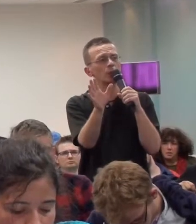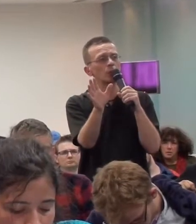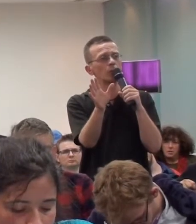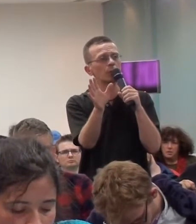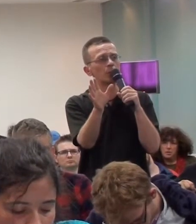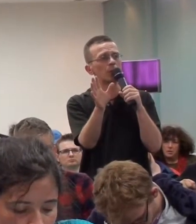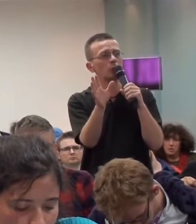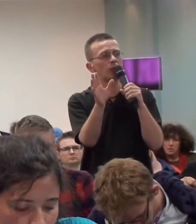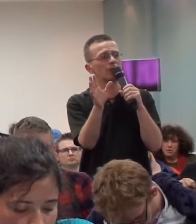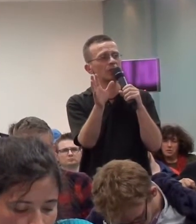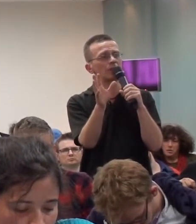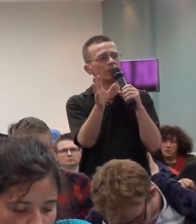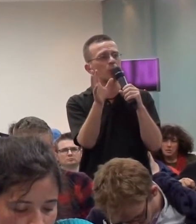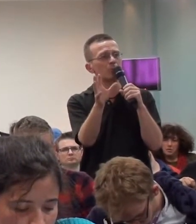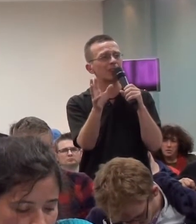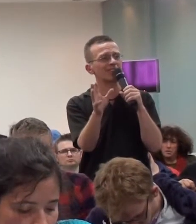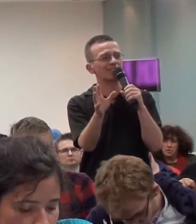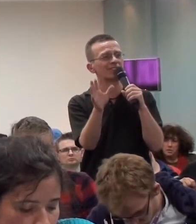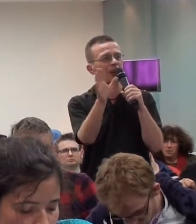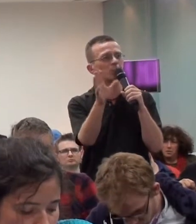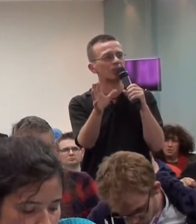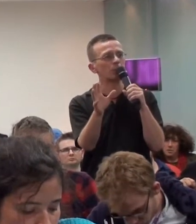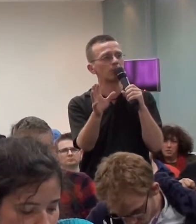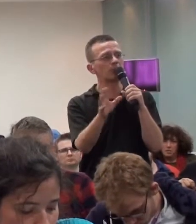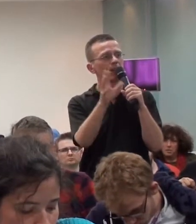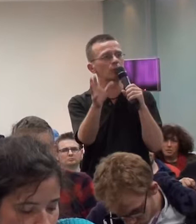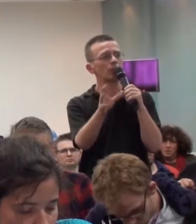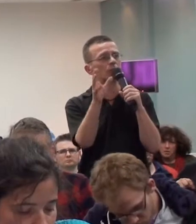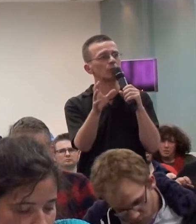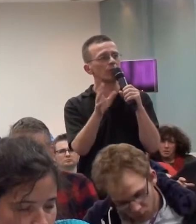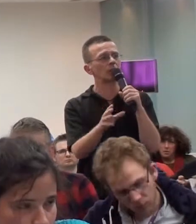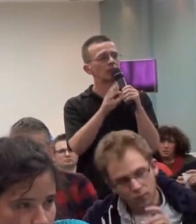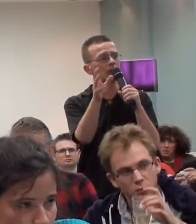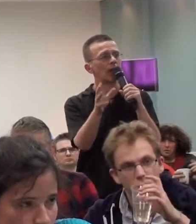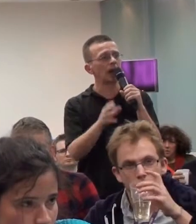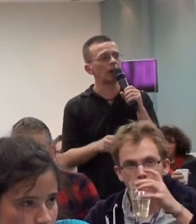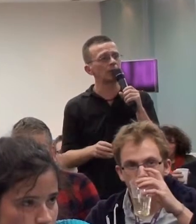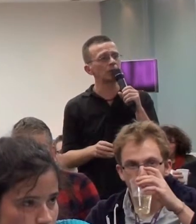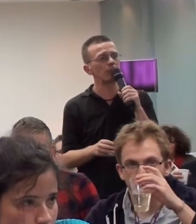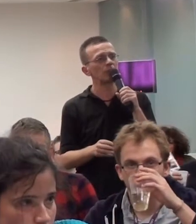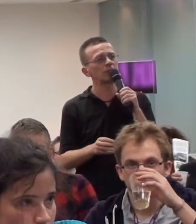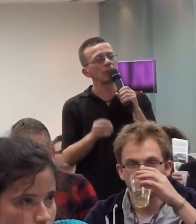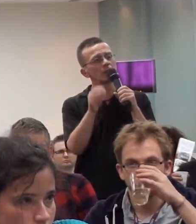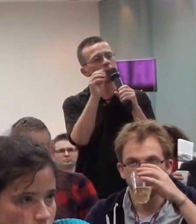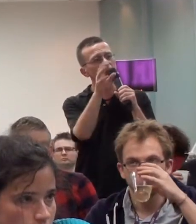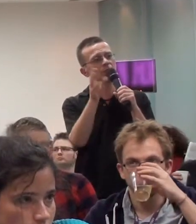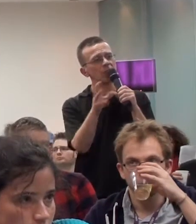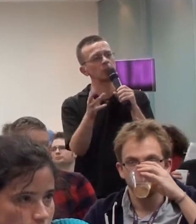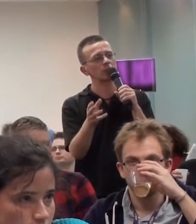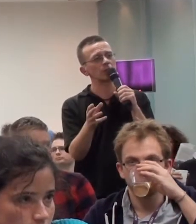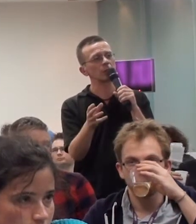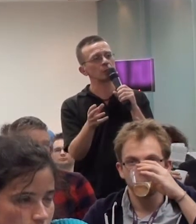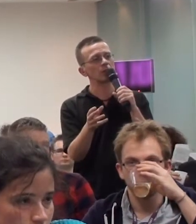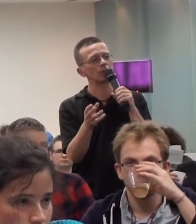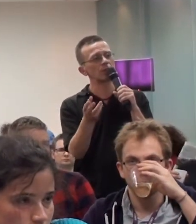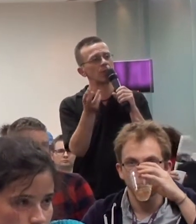that the war was all about the warmongers, the arms companies, getting richer and richer at our expense. So every time